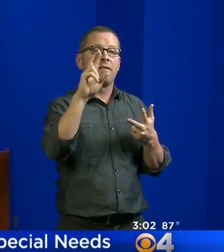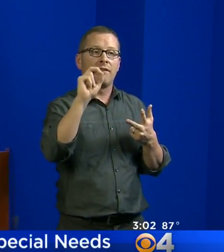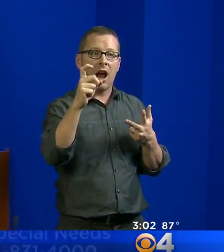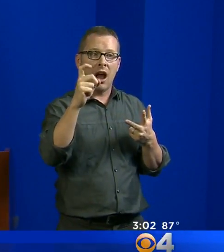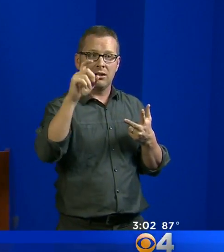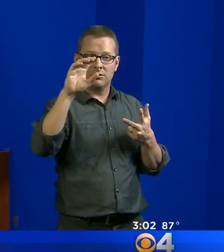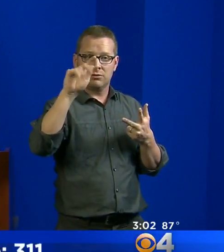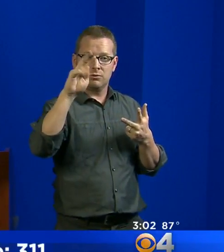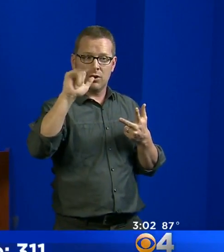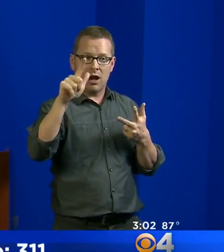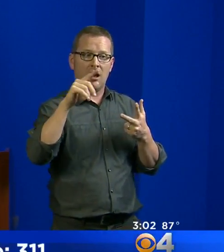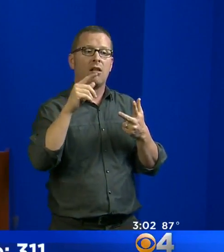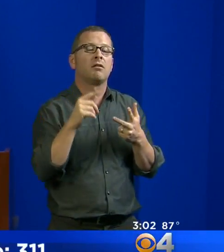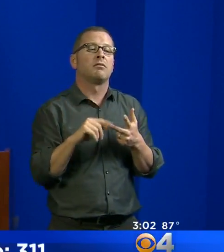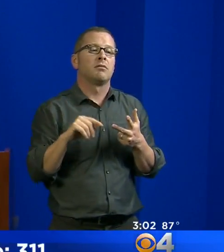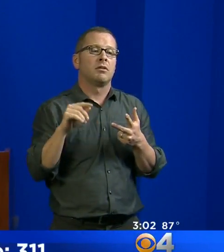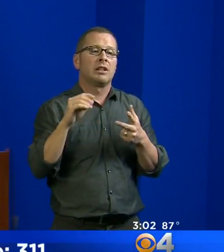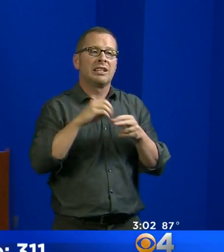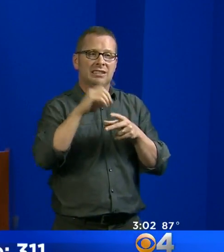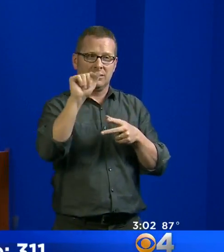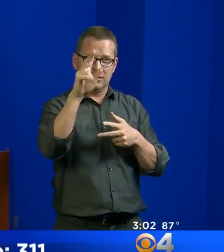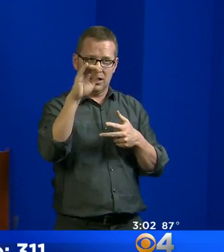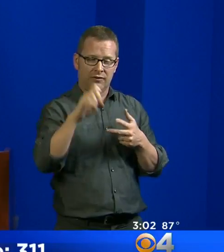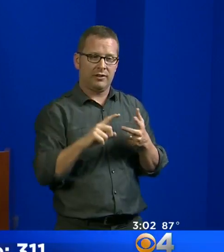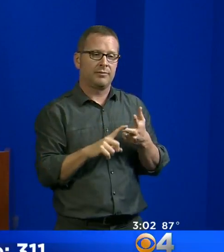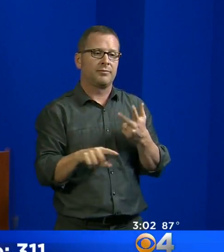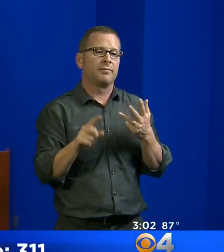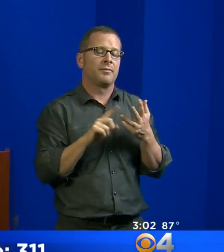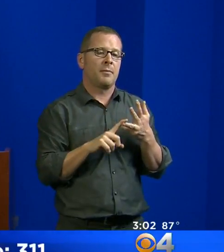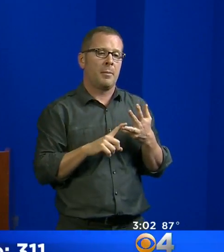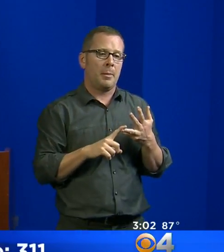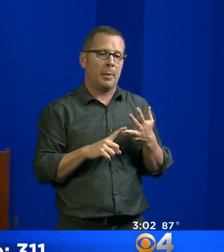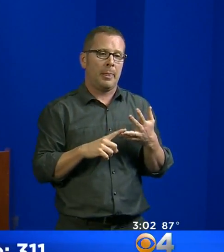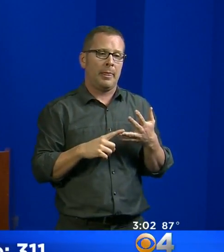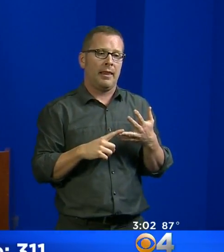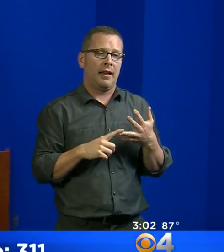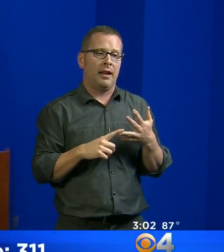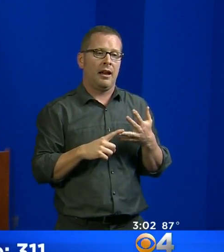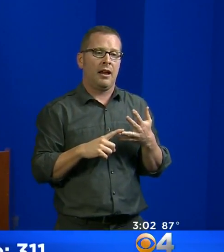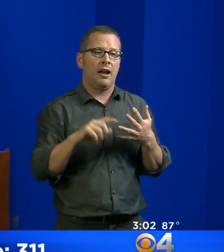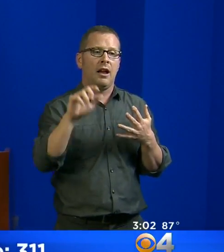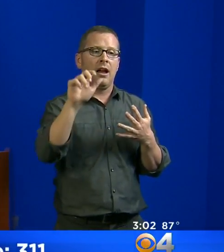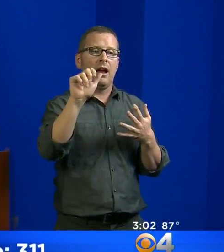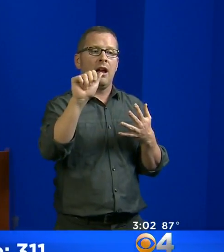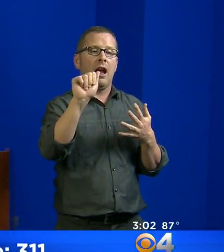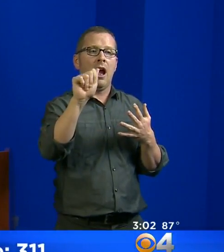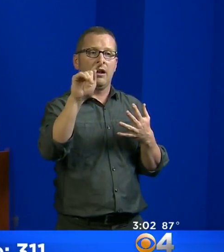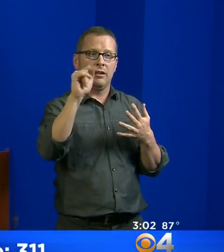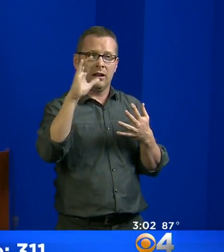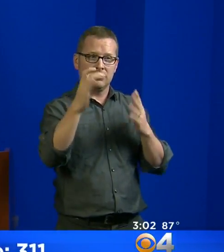Atlantic Technical, also known as Arthur Ashe in Fort Lauderdale.